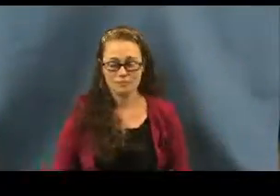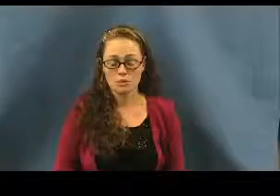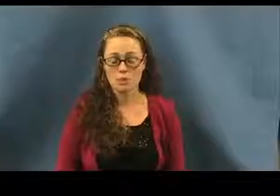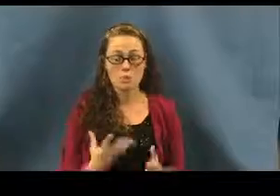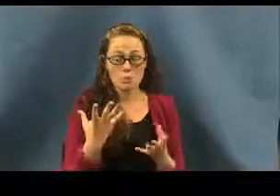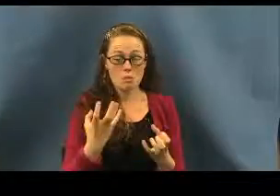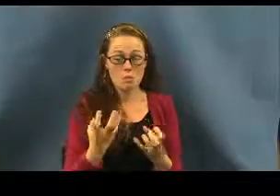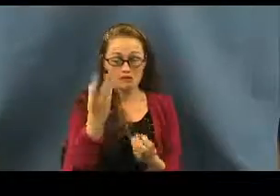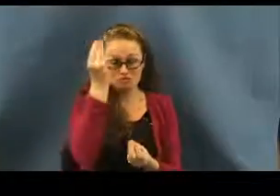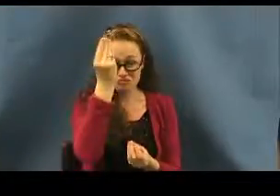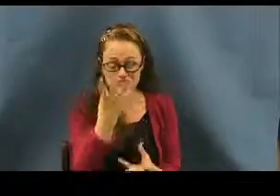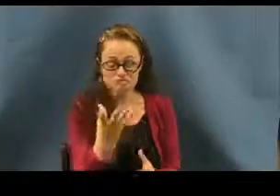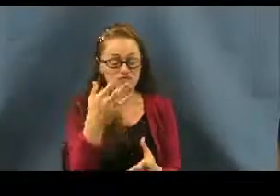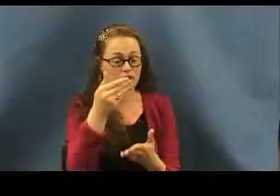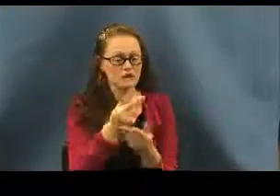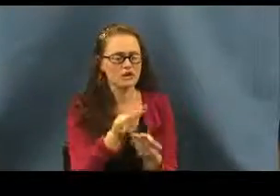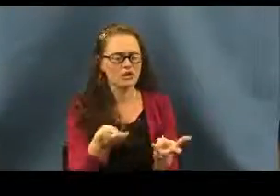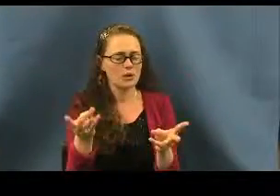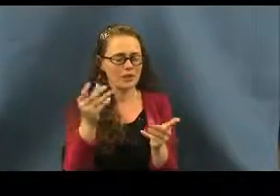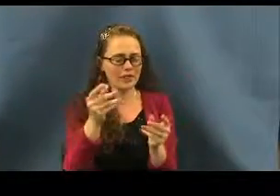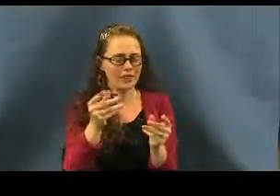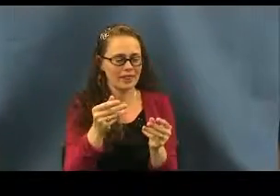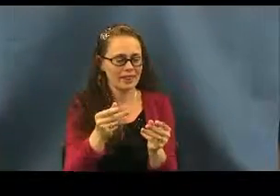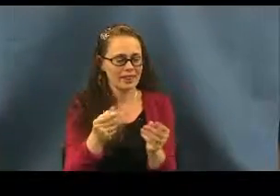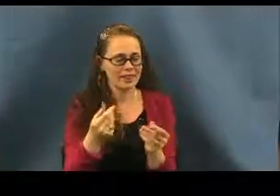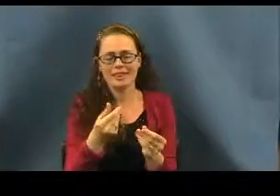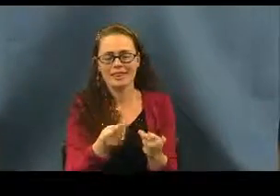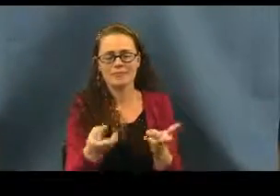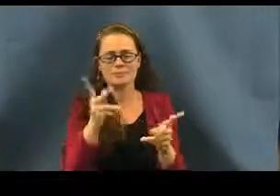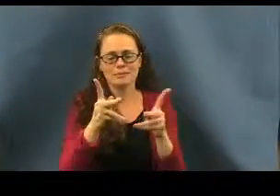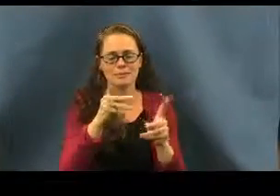Before I die, I want to be tried for piracy.